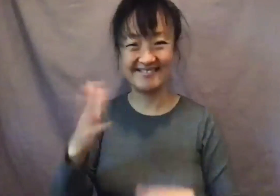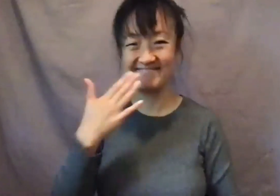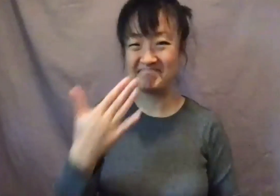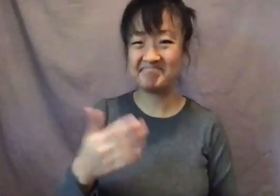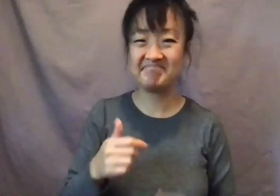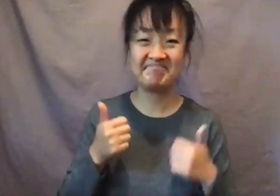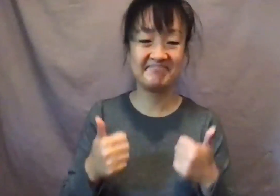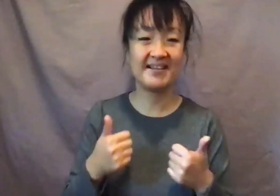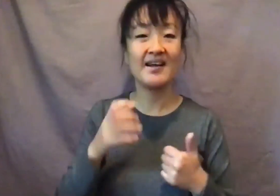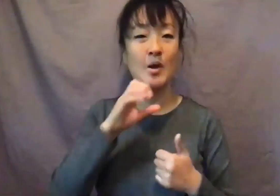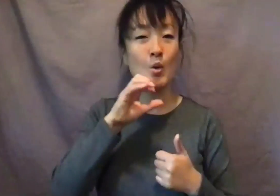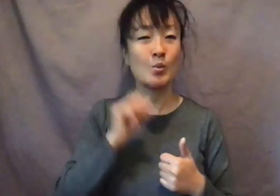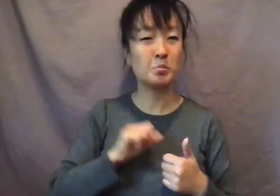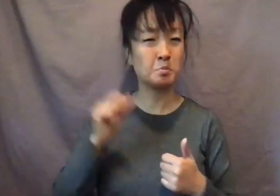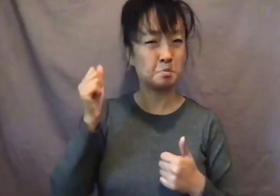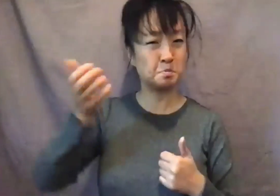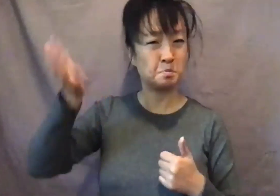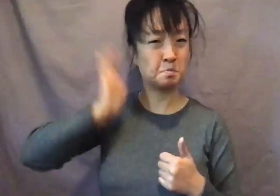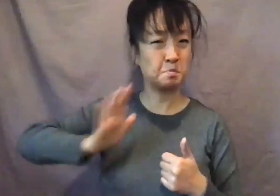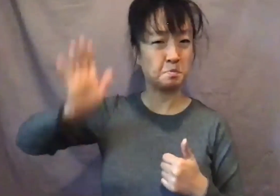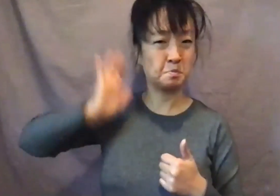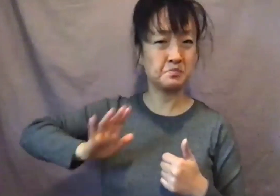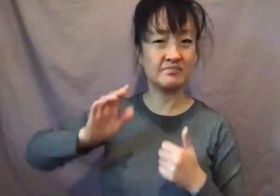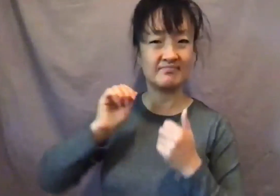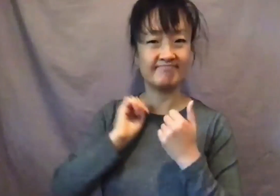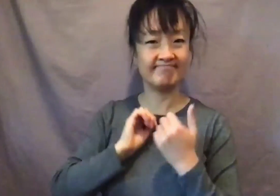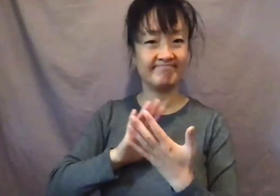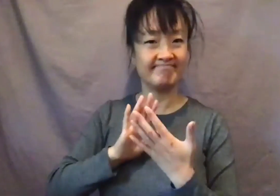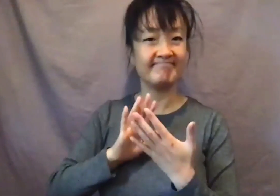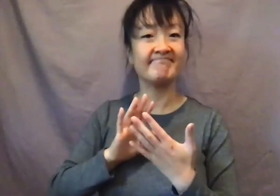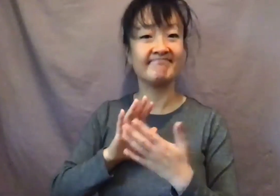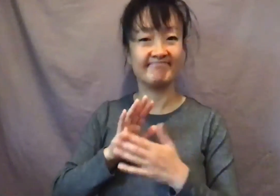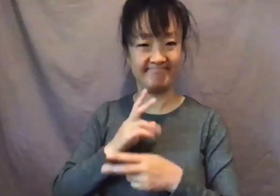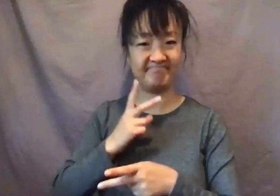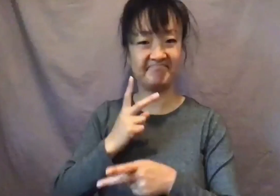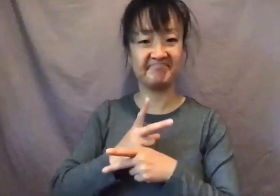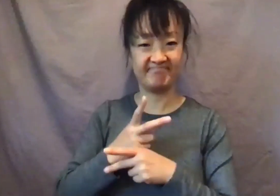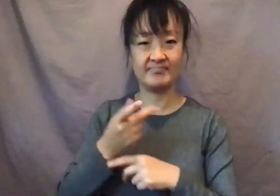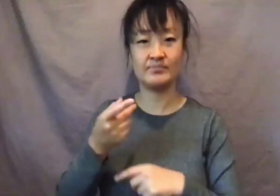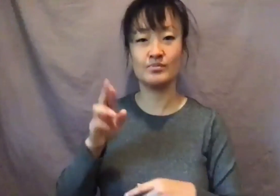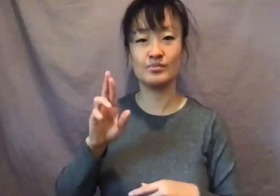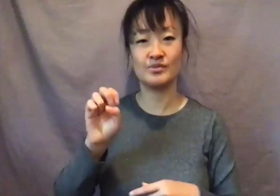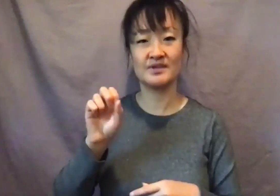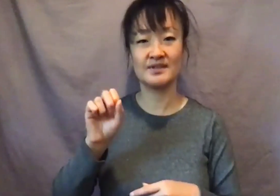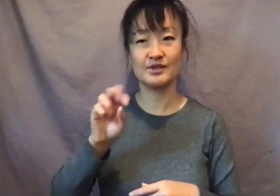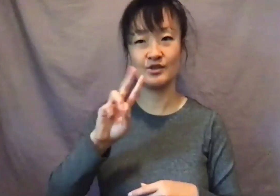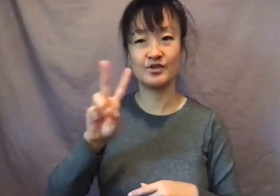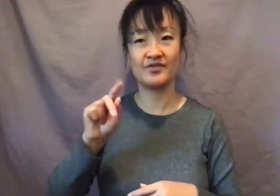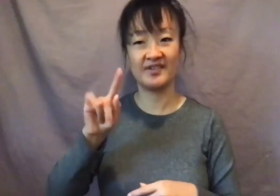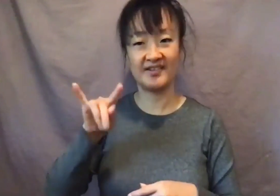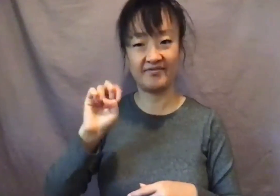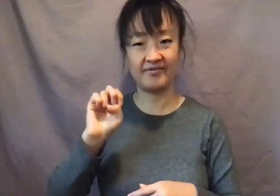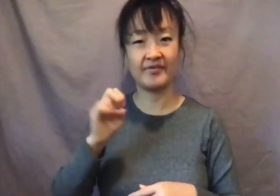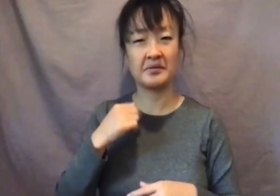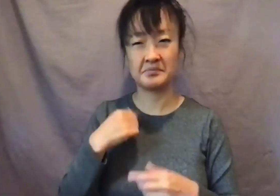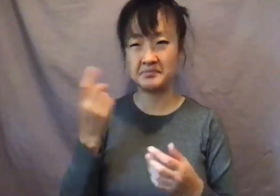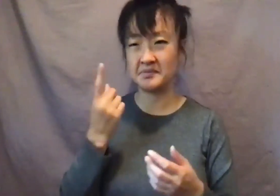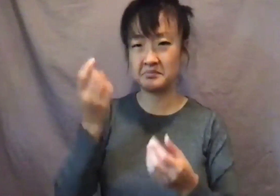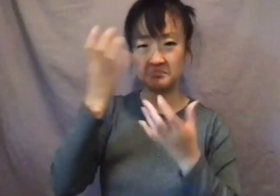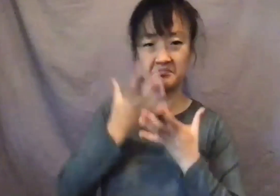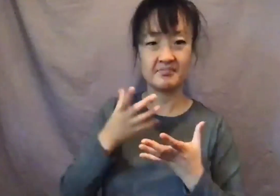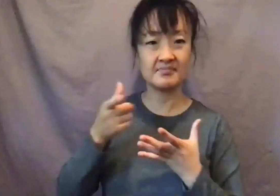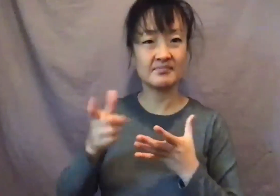sort of these ancient practices that were basically preservatives. Like, you know, when somebody told me, and I looked up the story of like kefir, are